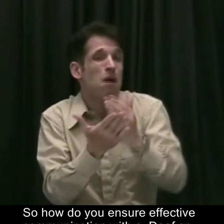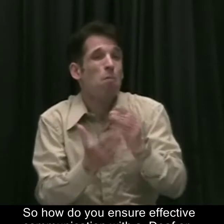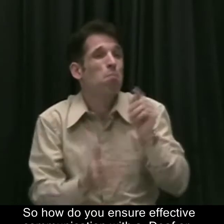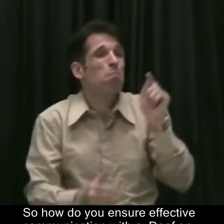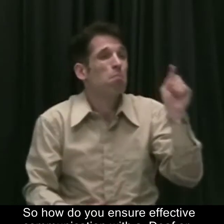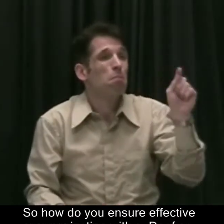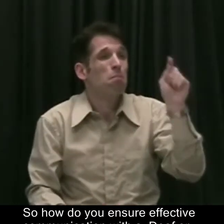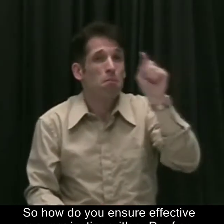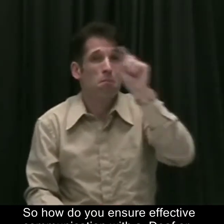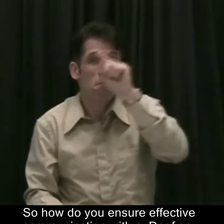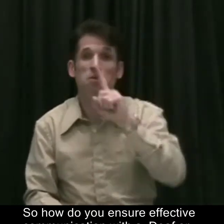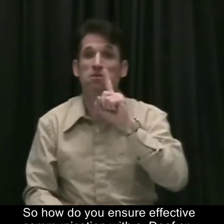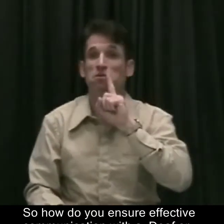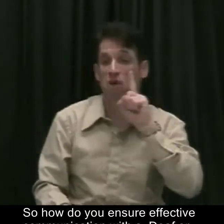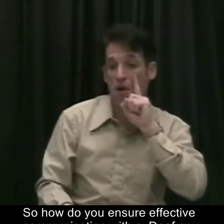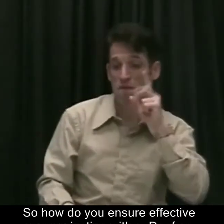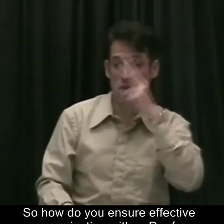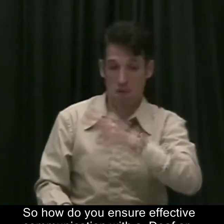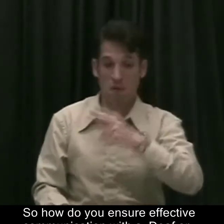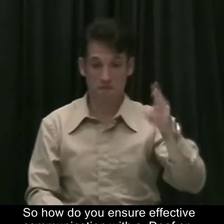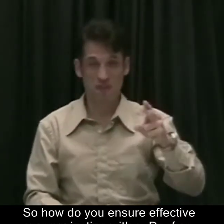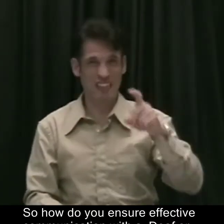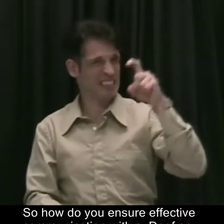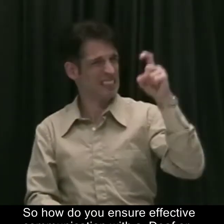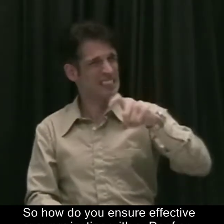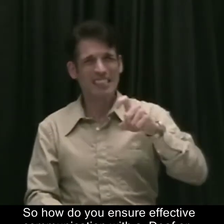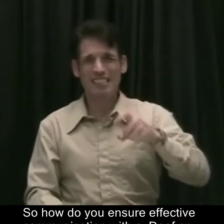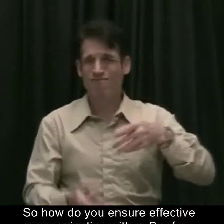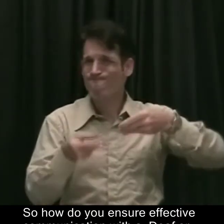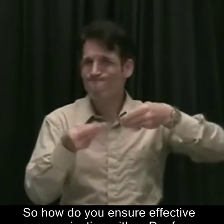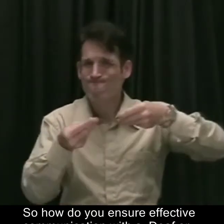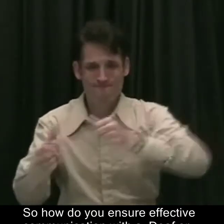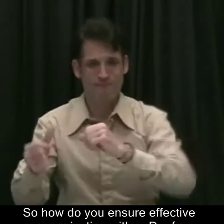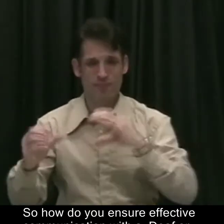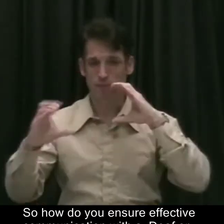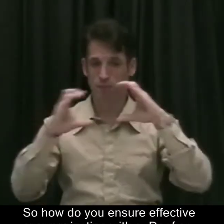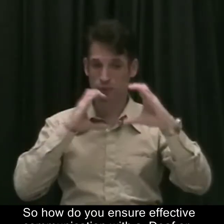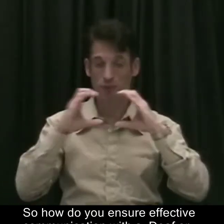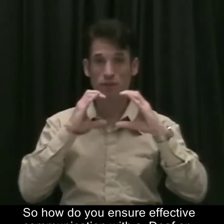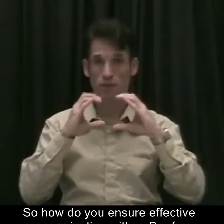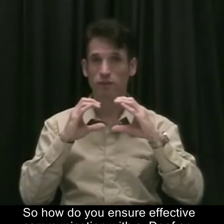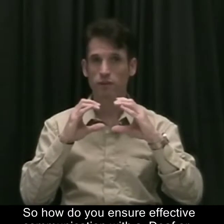So, how do you ensure effective communication with a deaf or hard of hearing person?